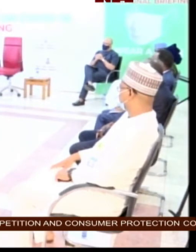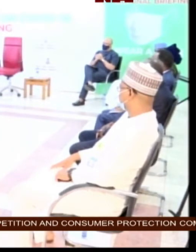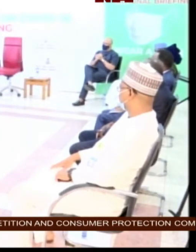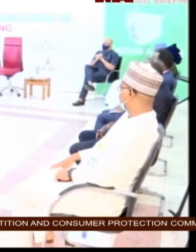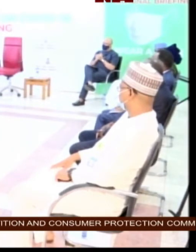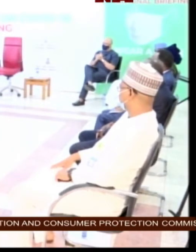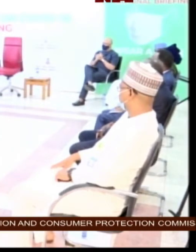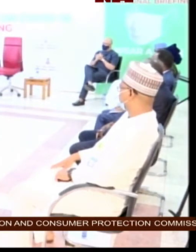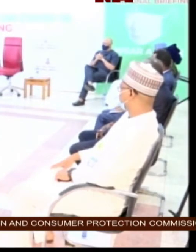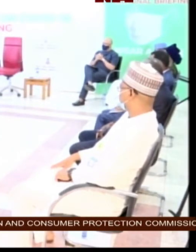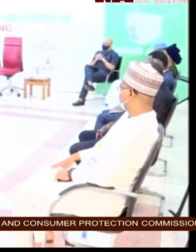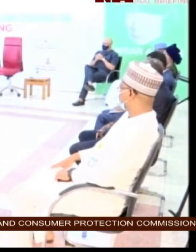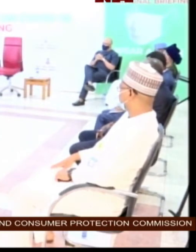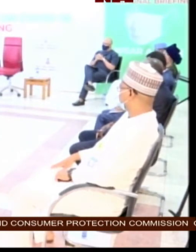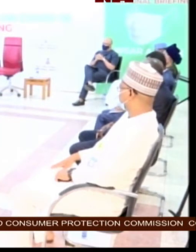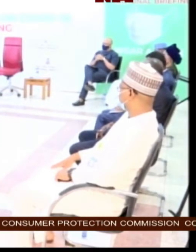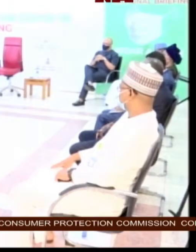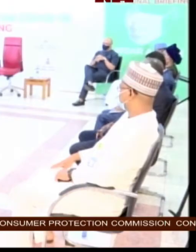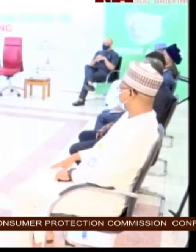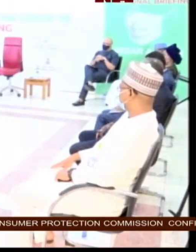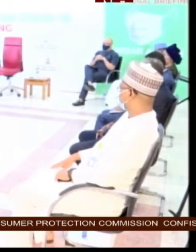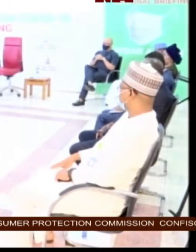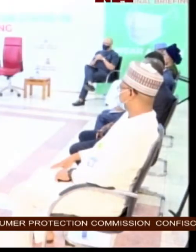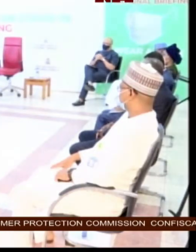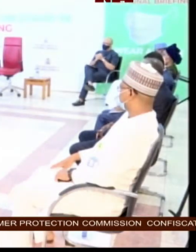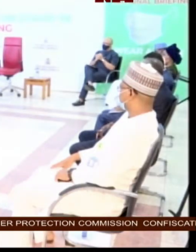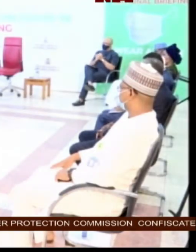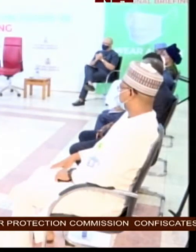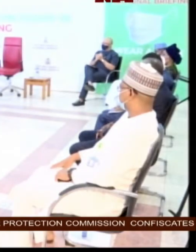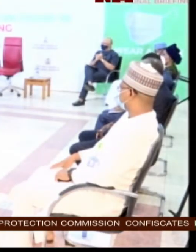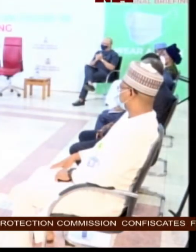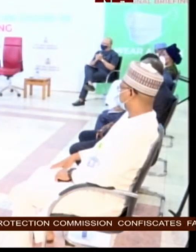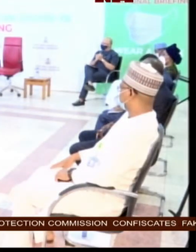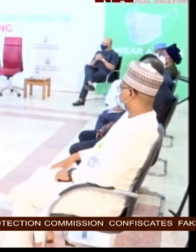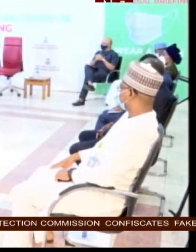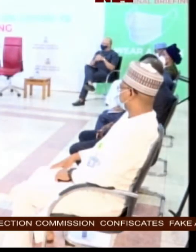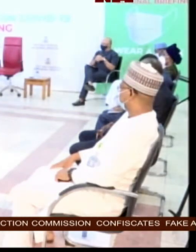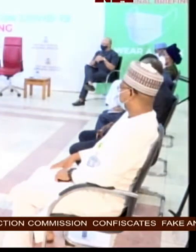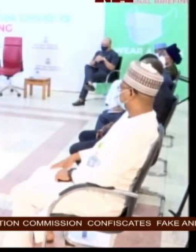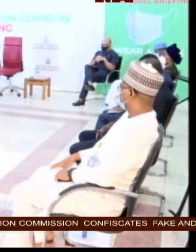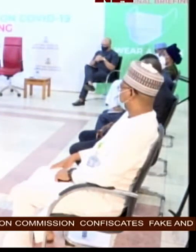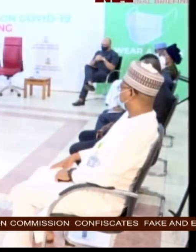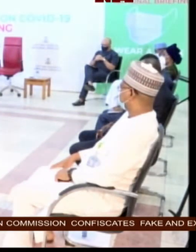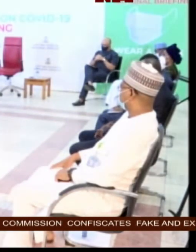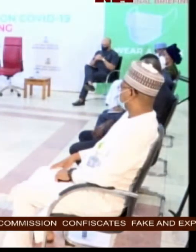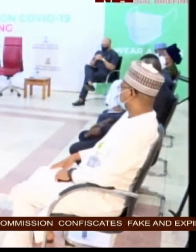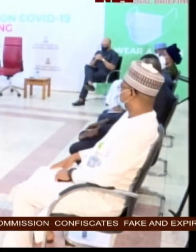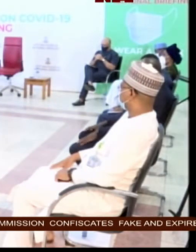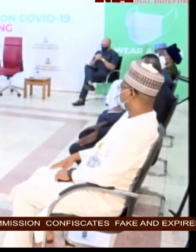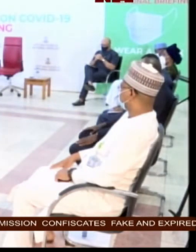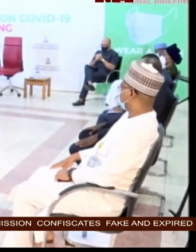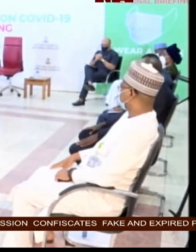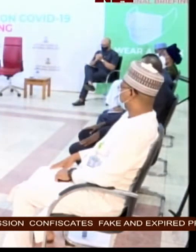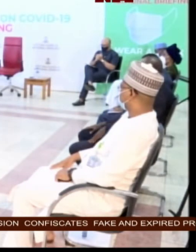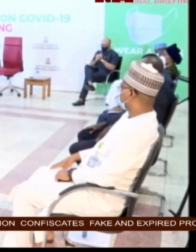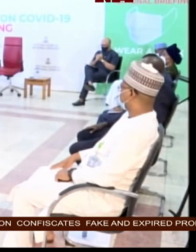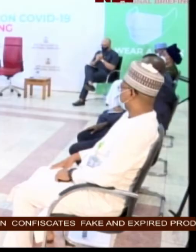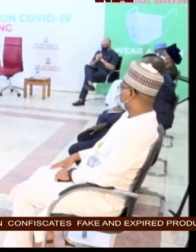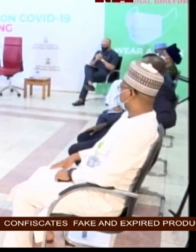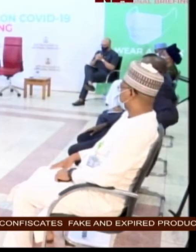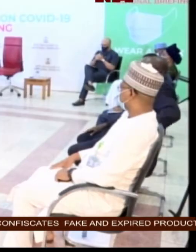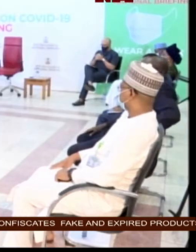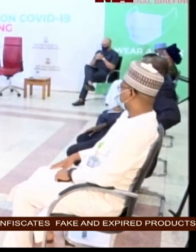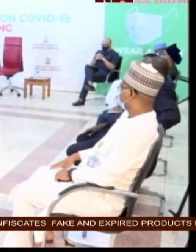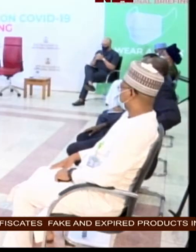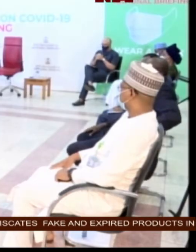and thank you for everything you are doing, in spite of the fact that we are in a holiday mood. You ought to be enjoying